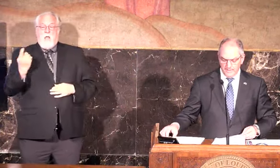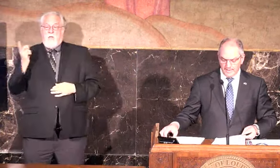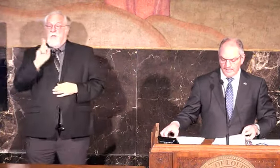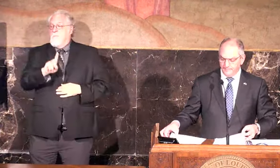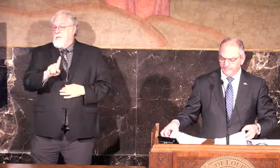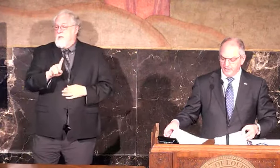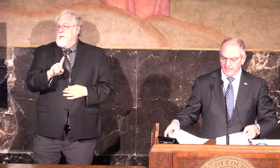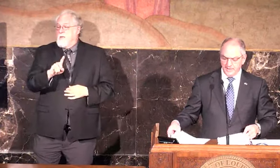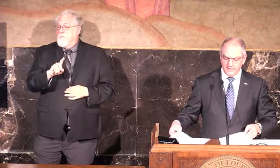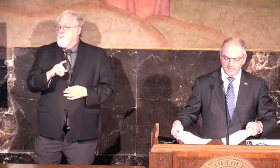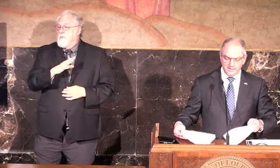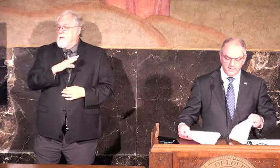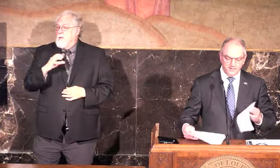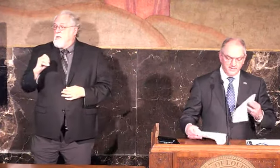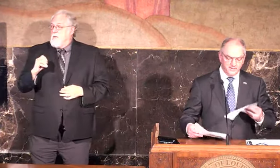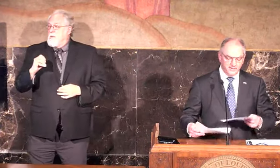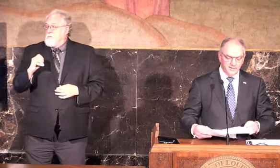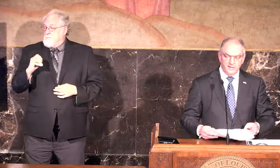I will come back up